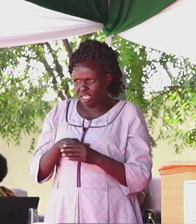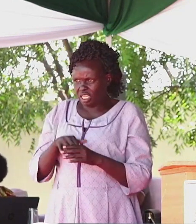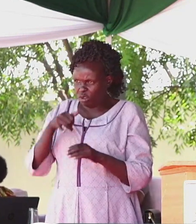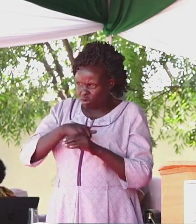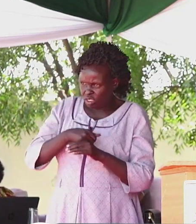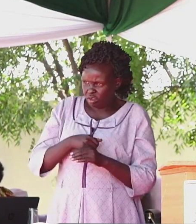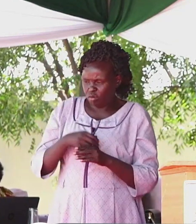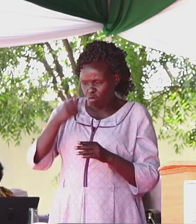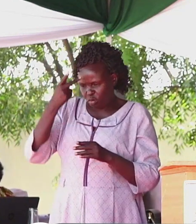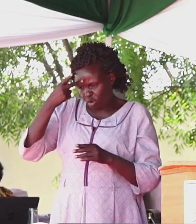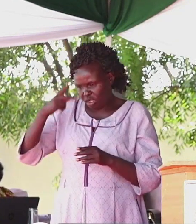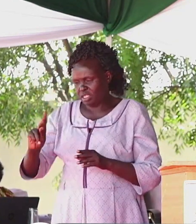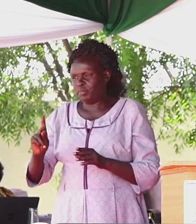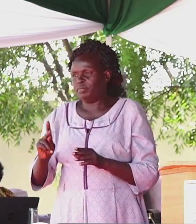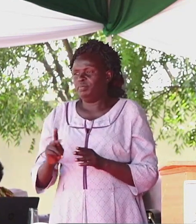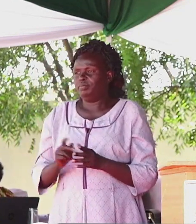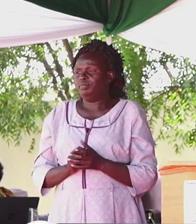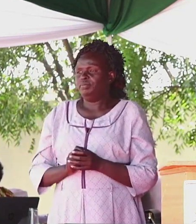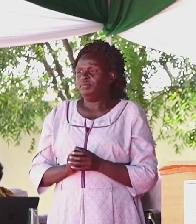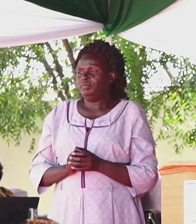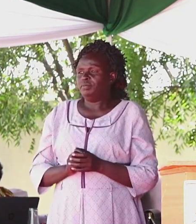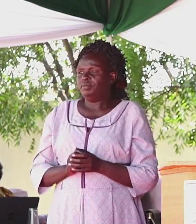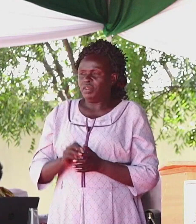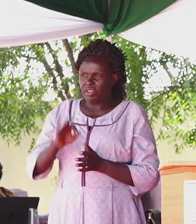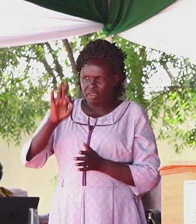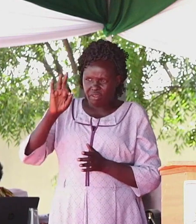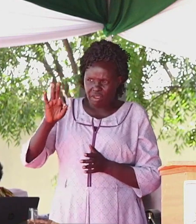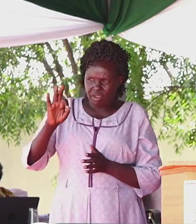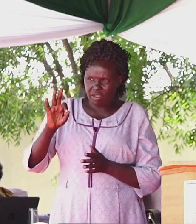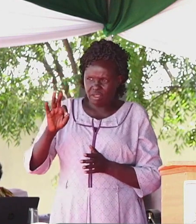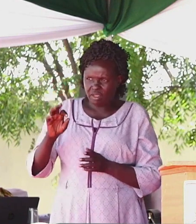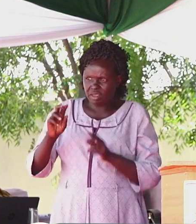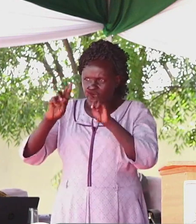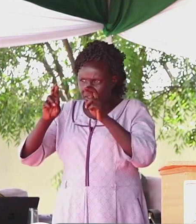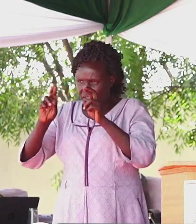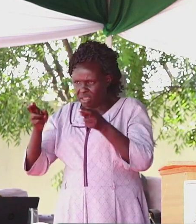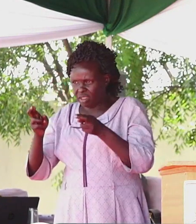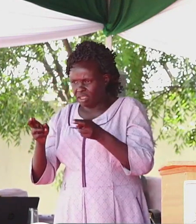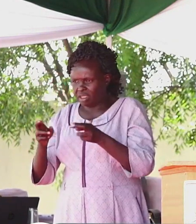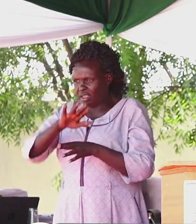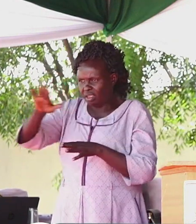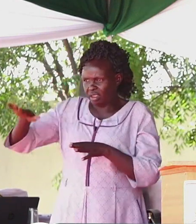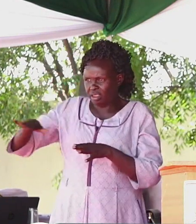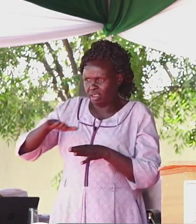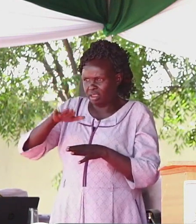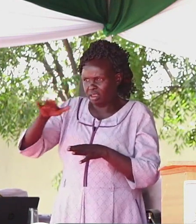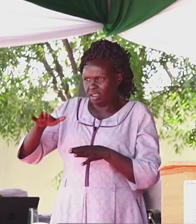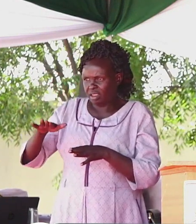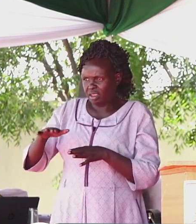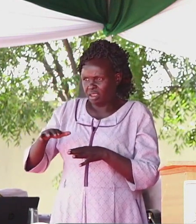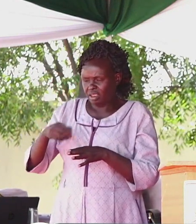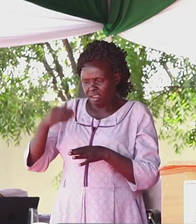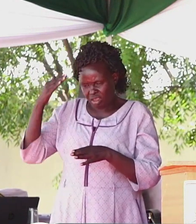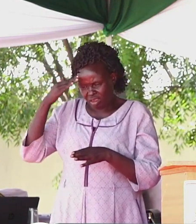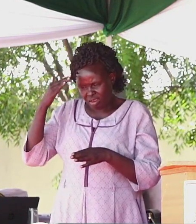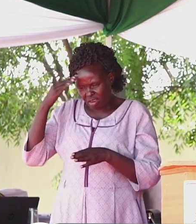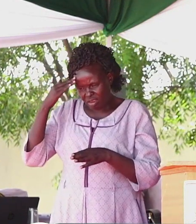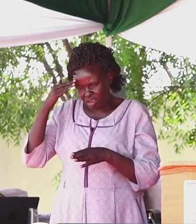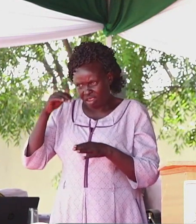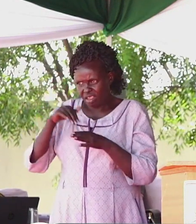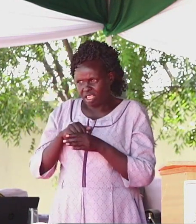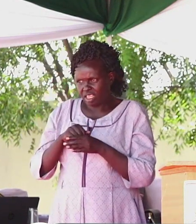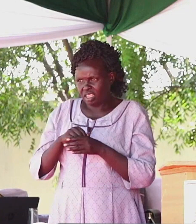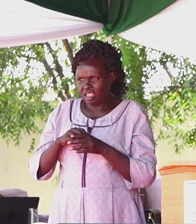policy. The third thematic area, aligning knowledge, indigenous and traditional